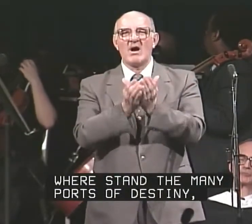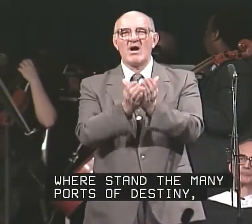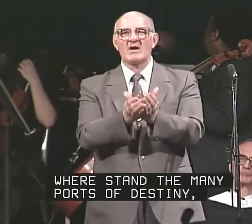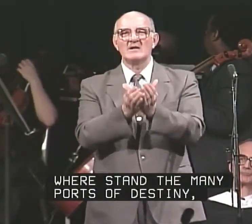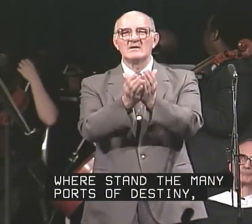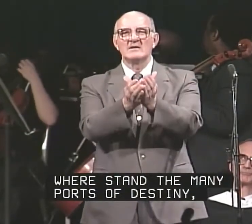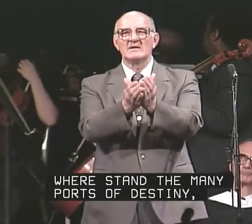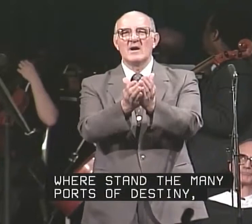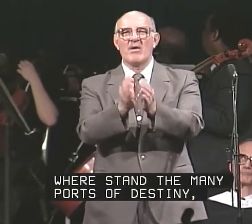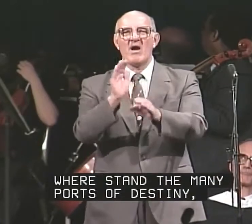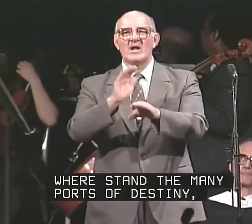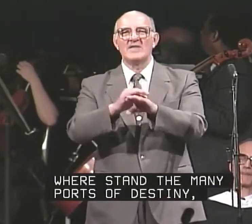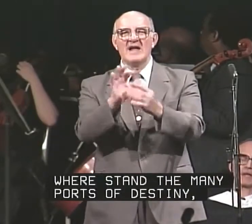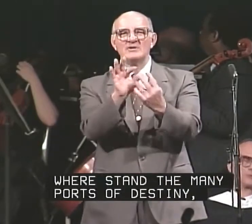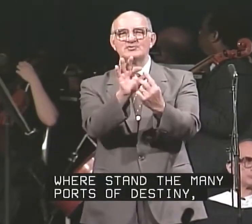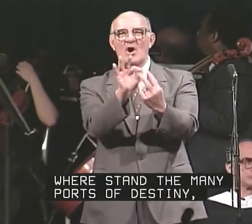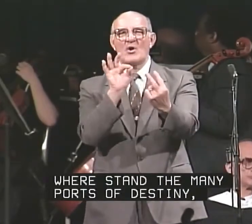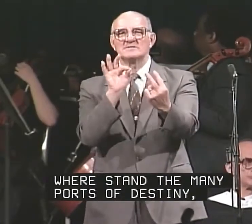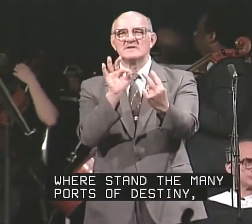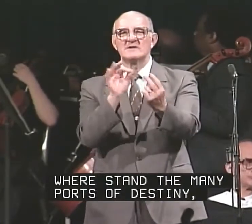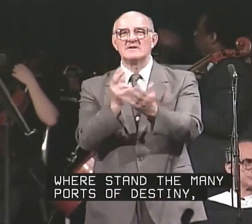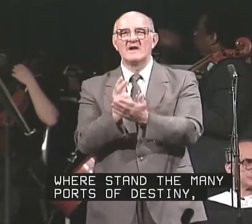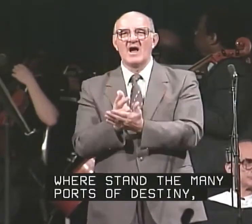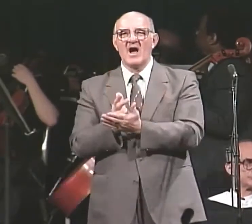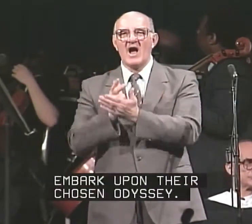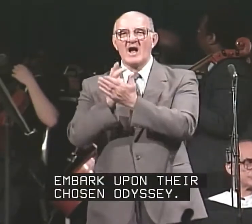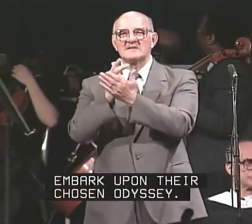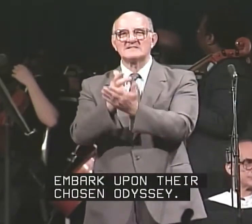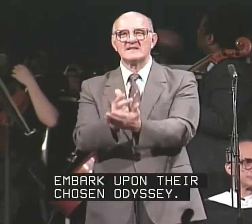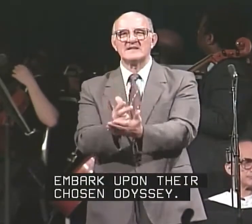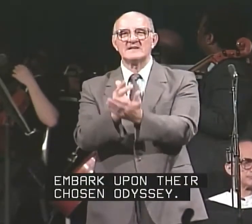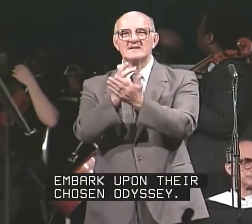embark upon their chosen odyssey.